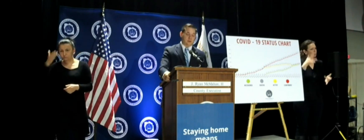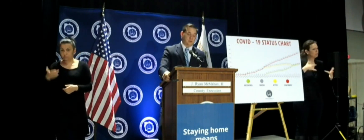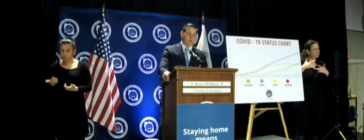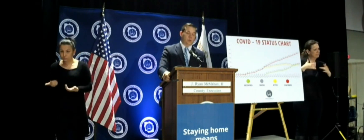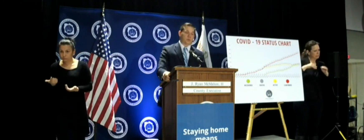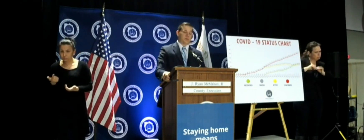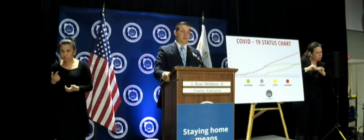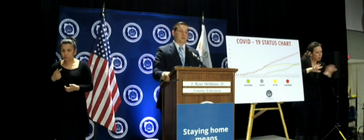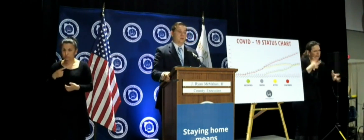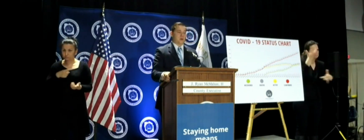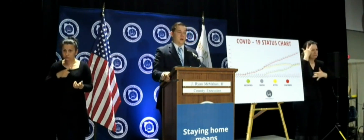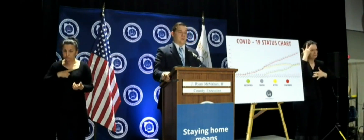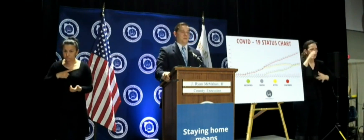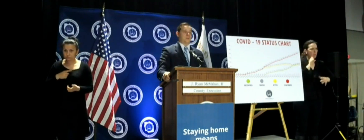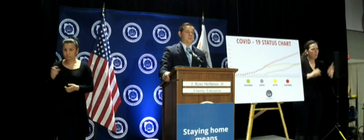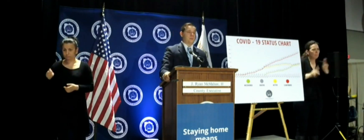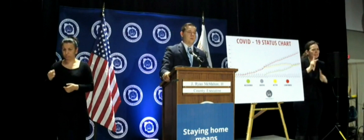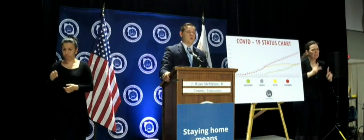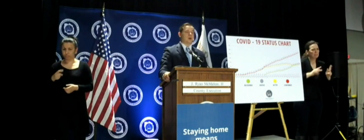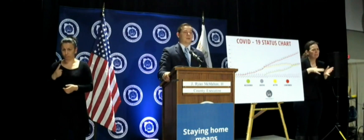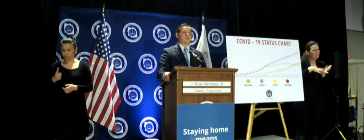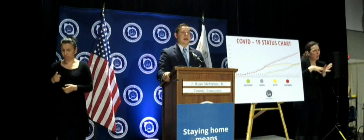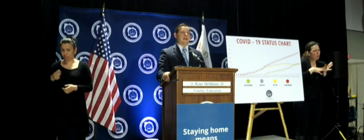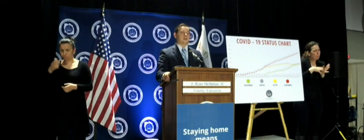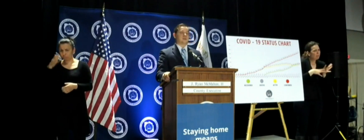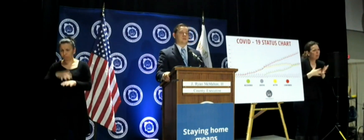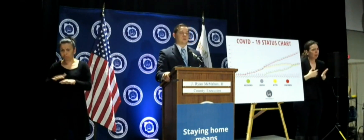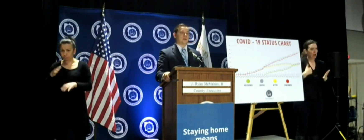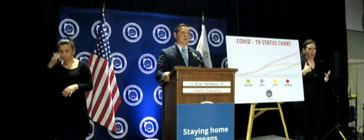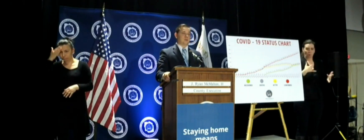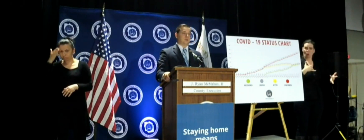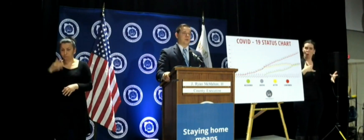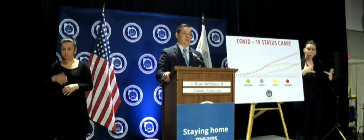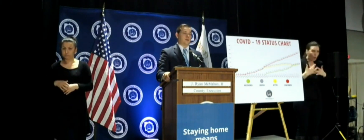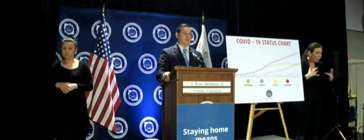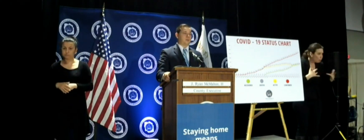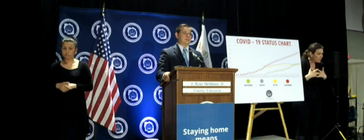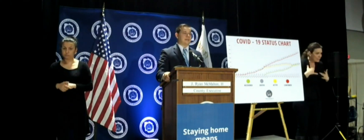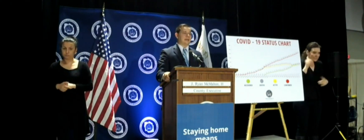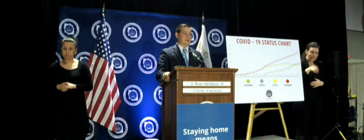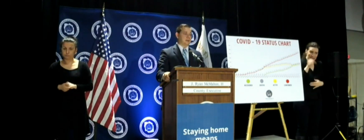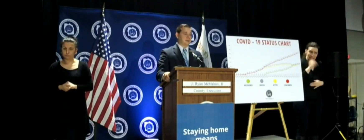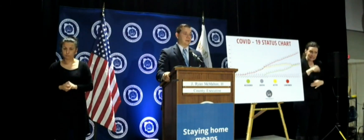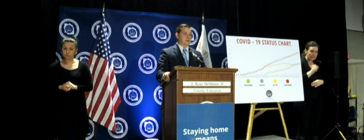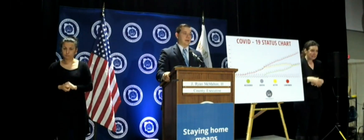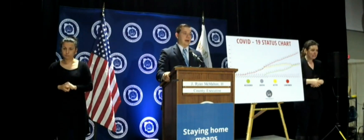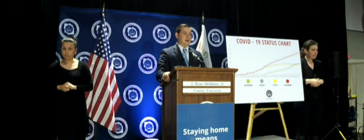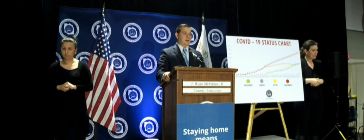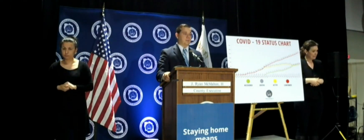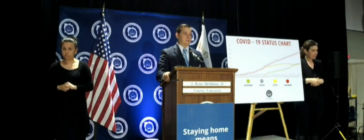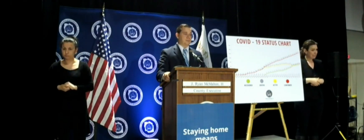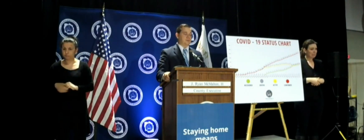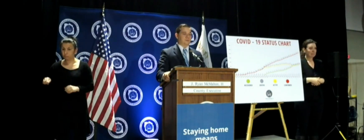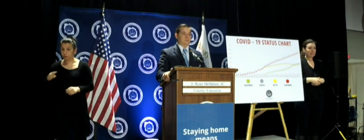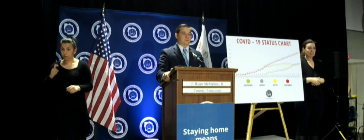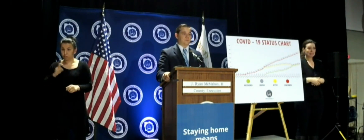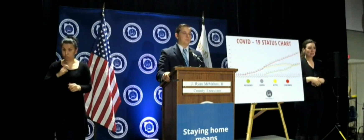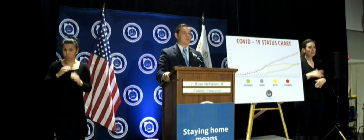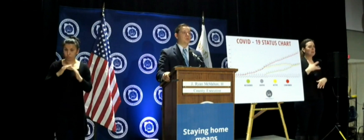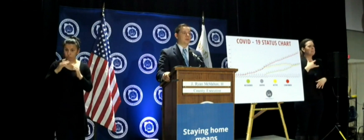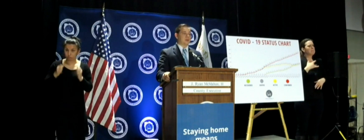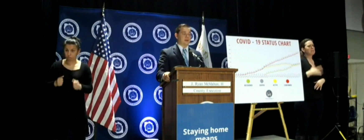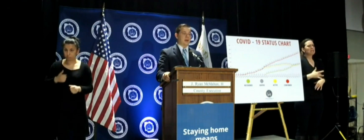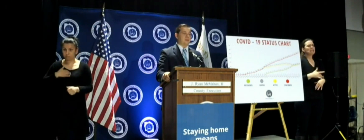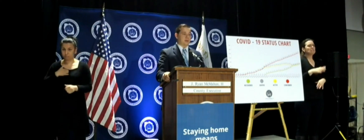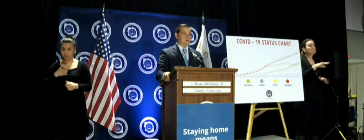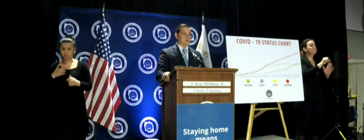and I normally, you wouldn't be asking to get into another government's lane like I am if